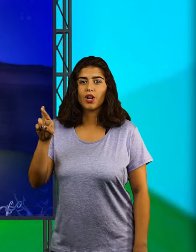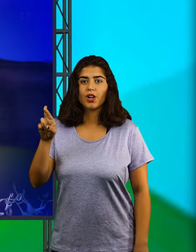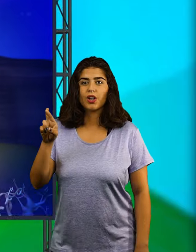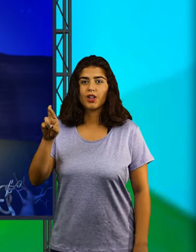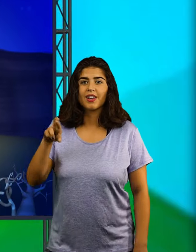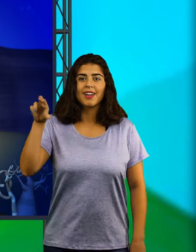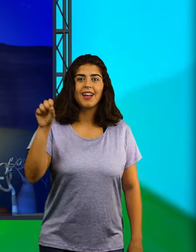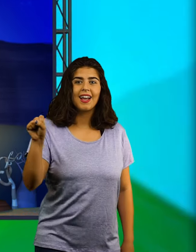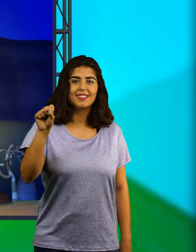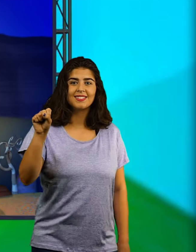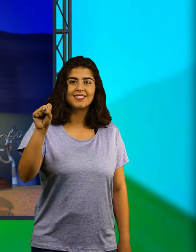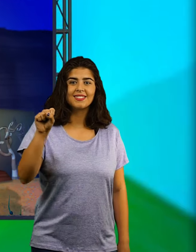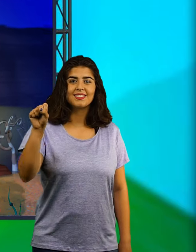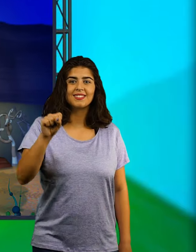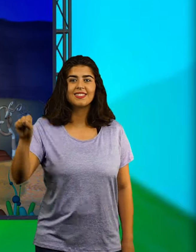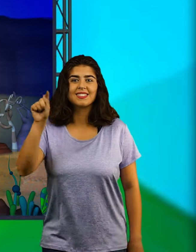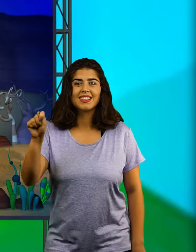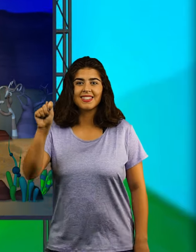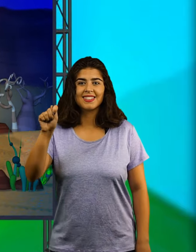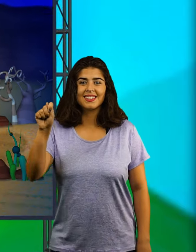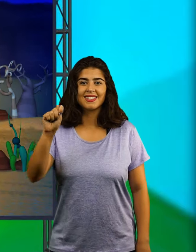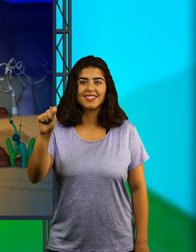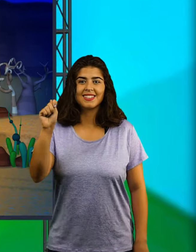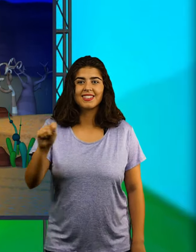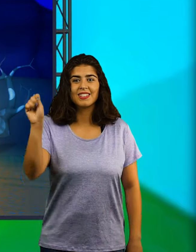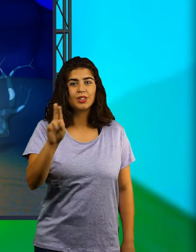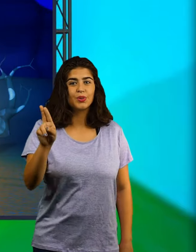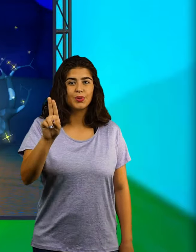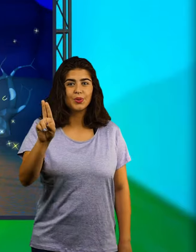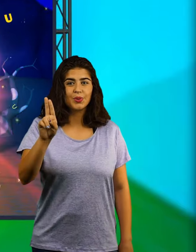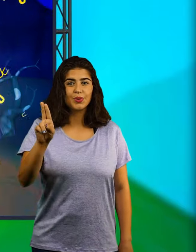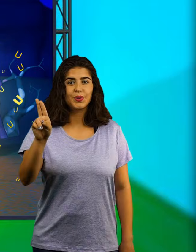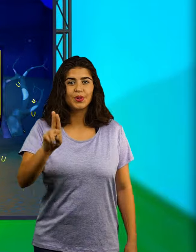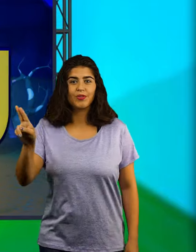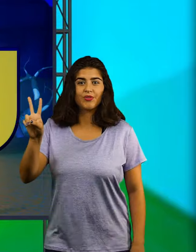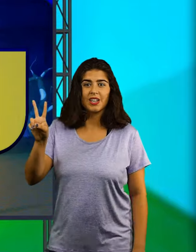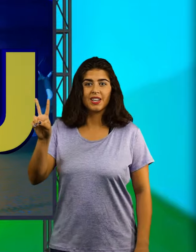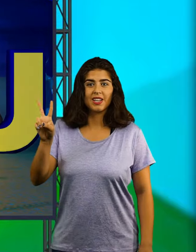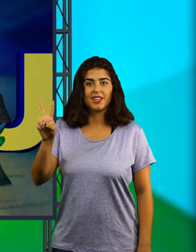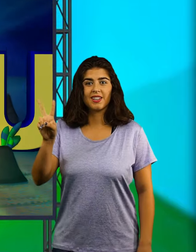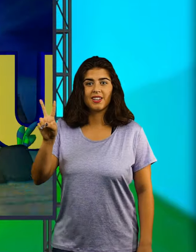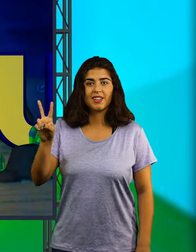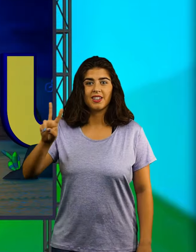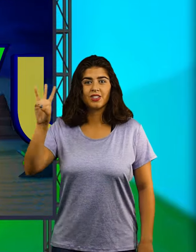R, S, T, U, V,